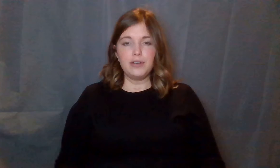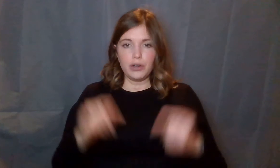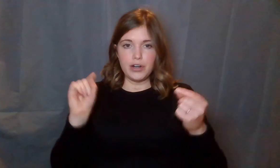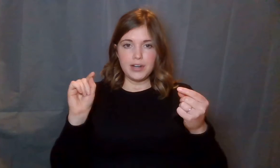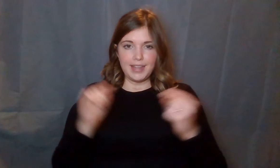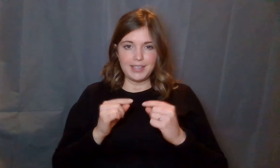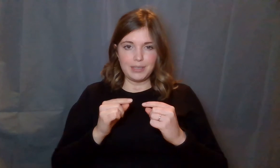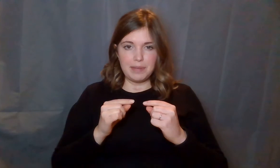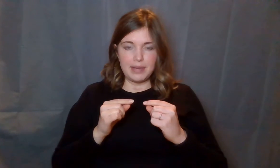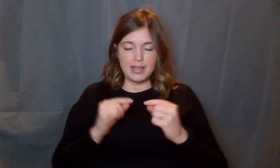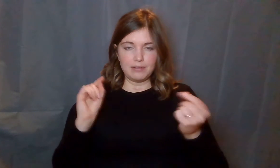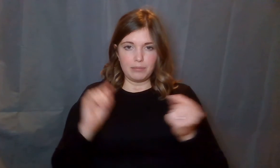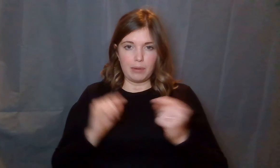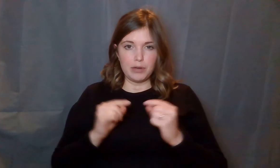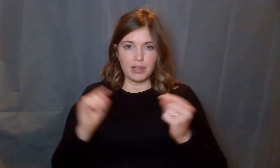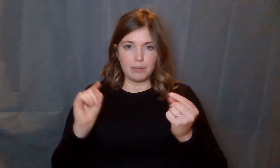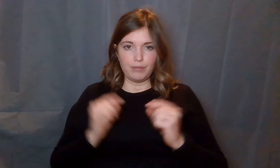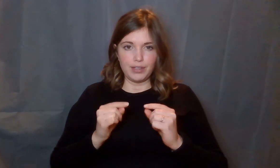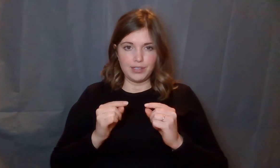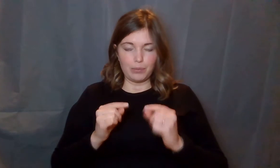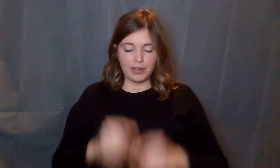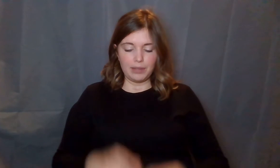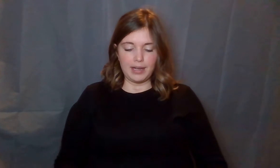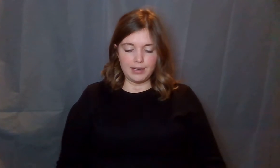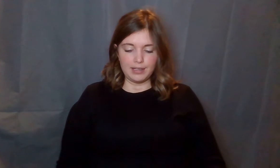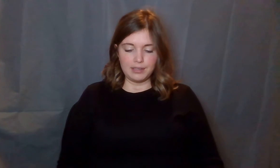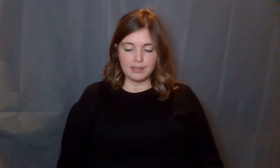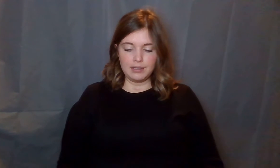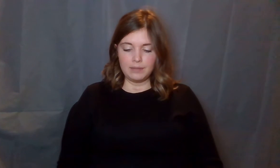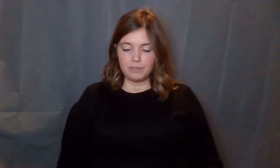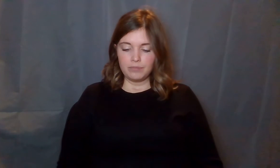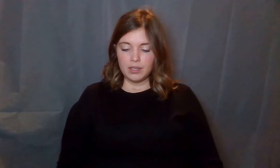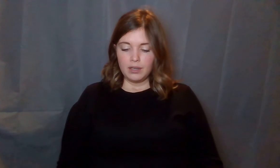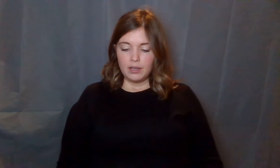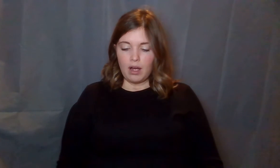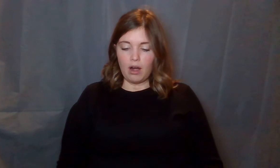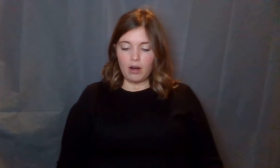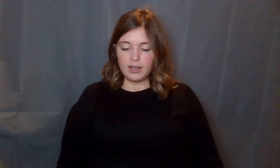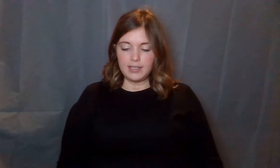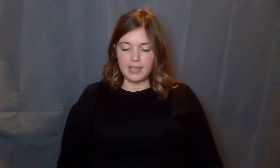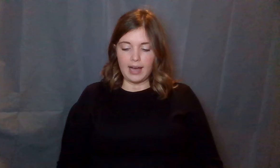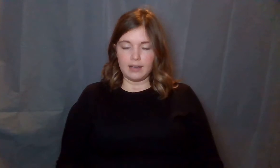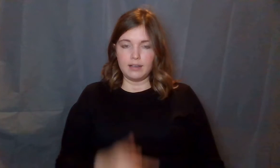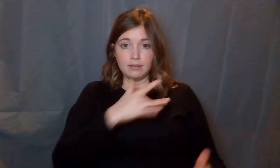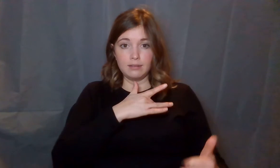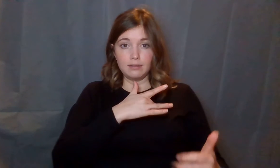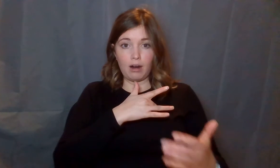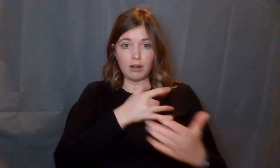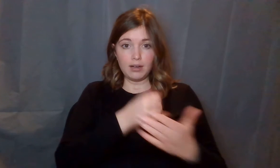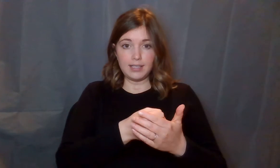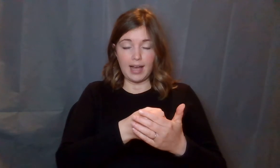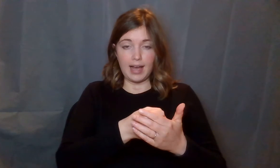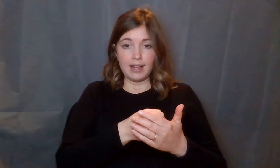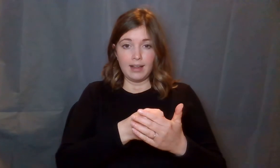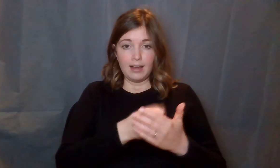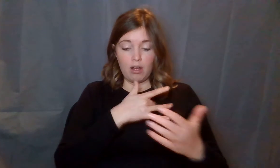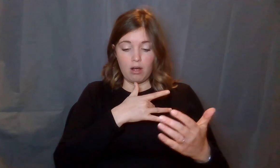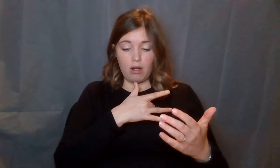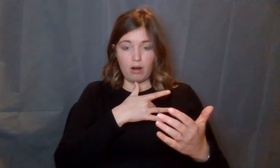or hurt, that's a repeat. Remember, you can move this to where the pain is. Heart attack. Heart attack.